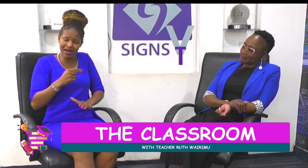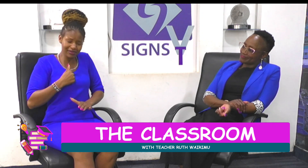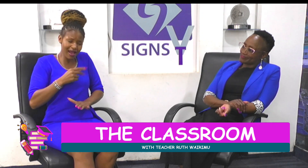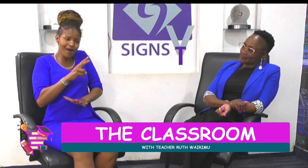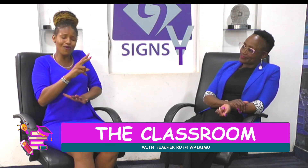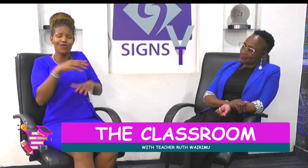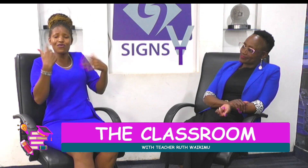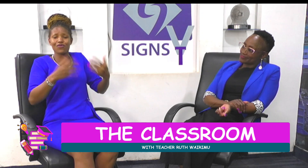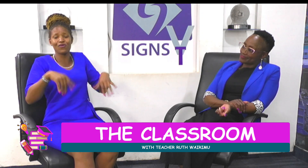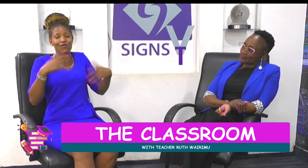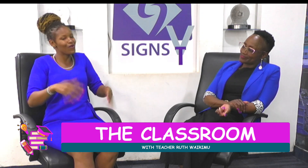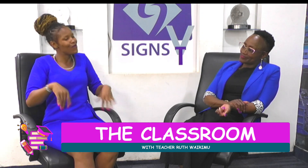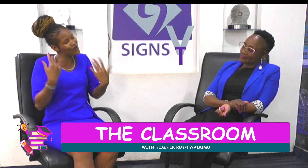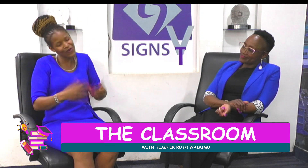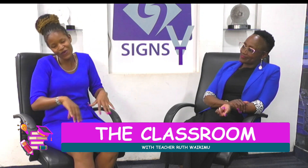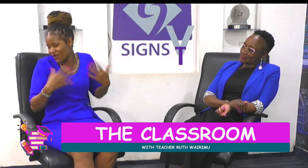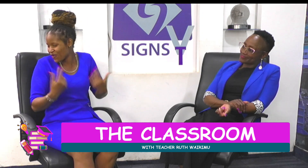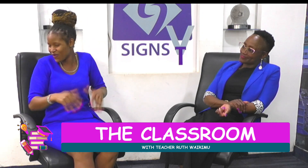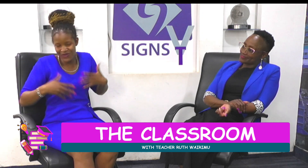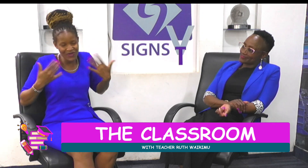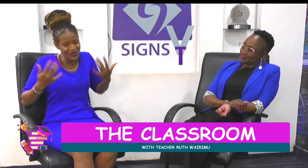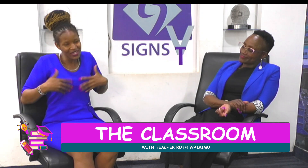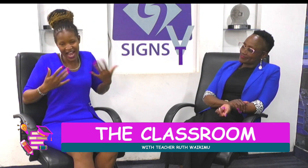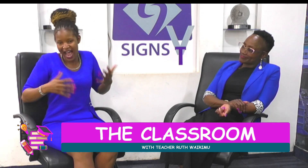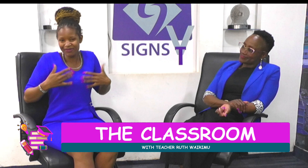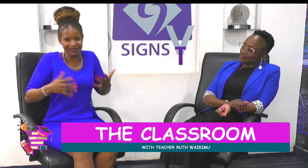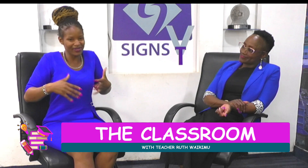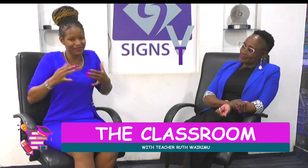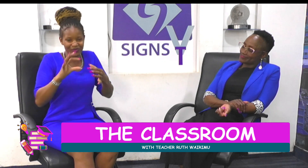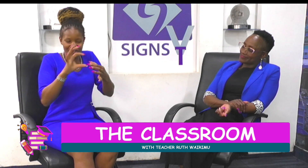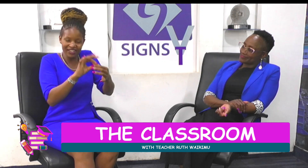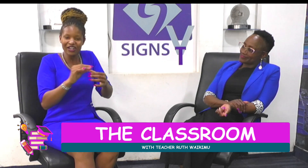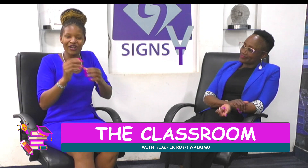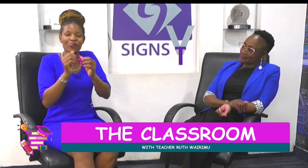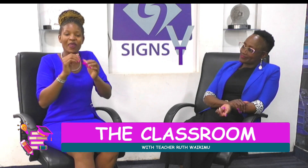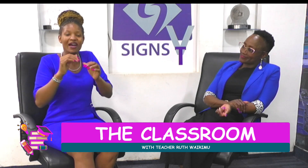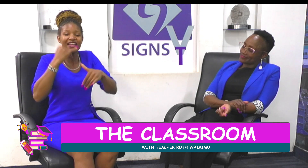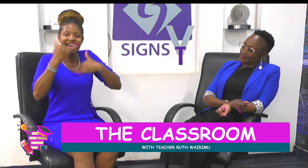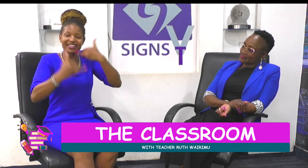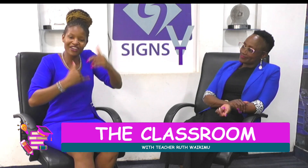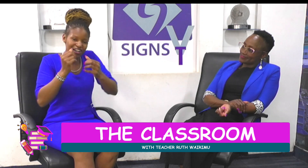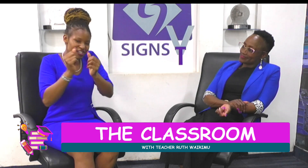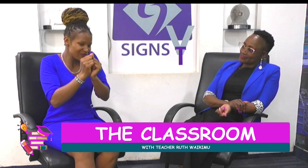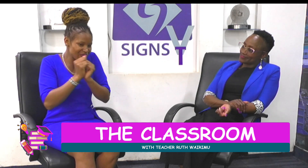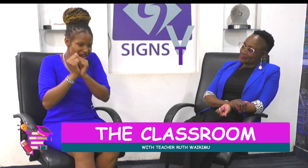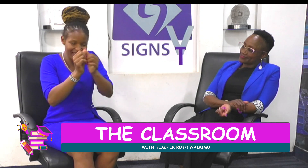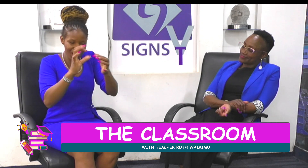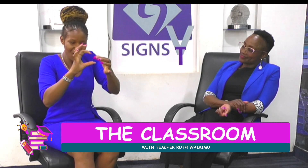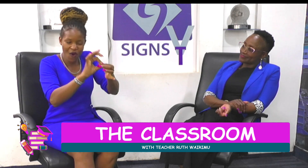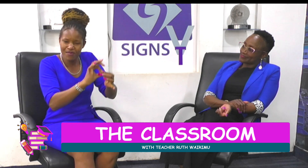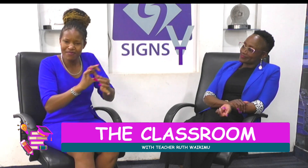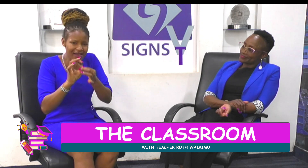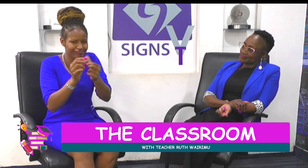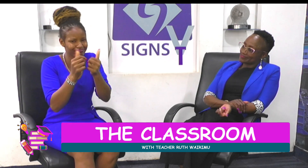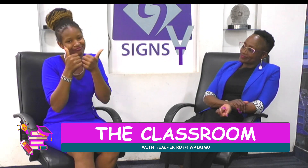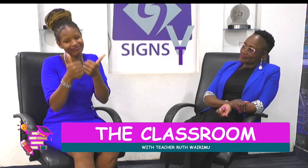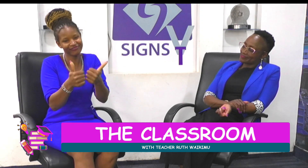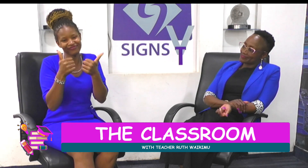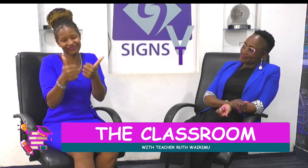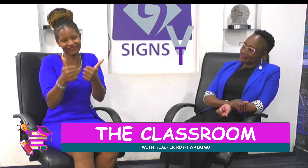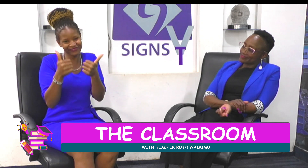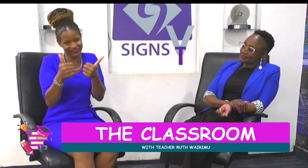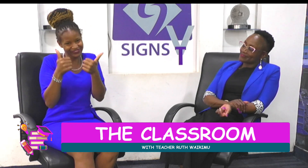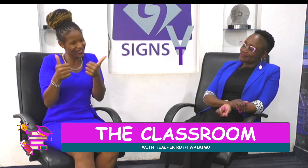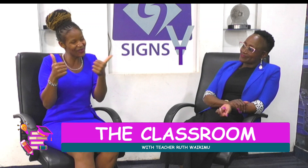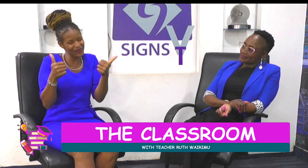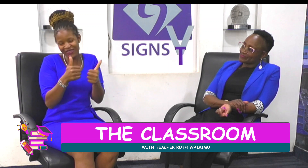believe, and she was able to, you know, pick up the skit very fast and join together with us, and we were enjoying together